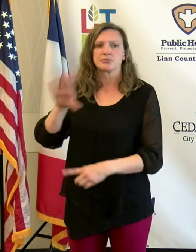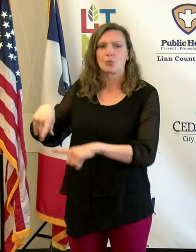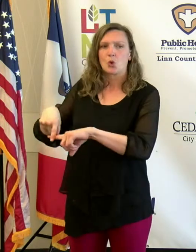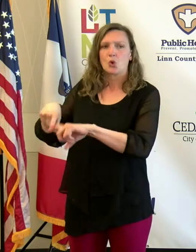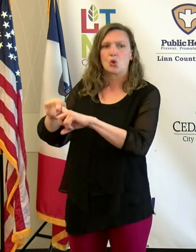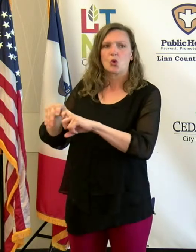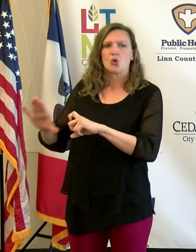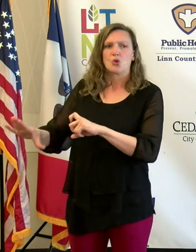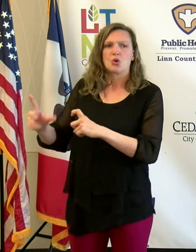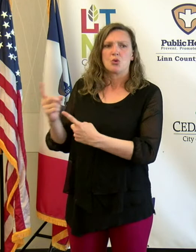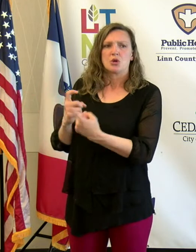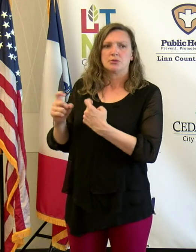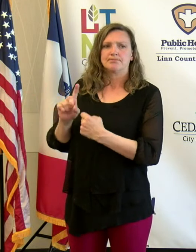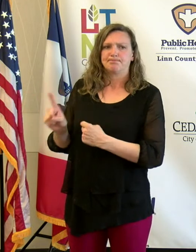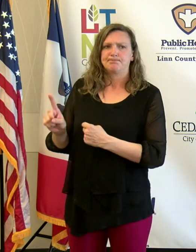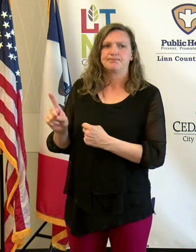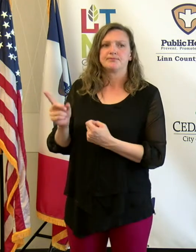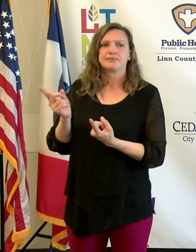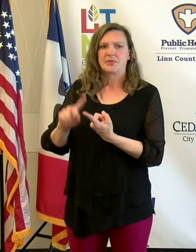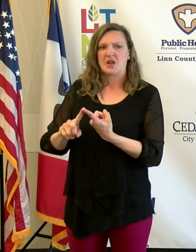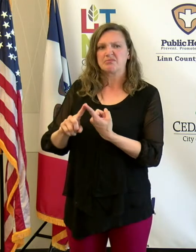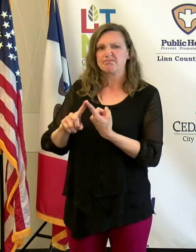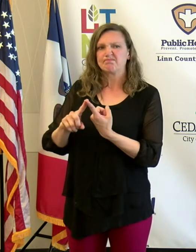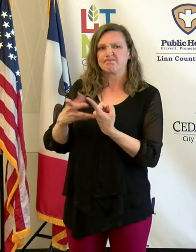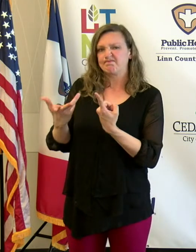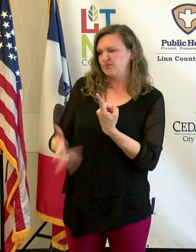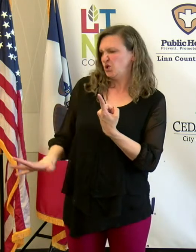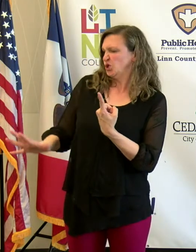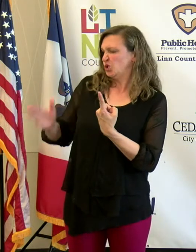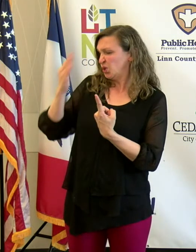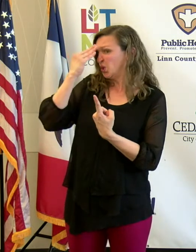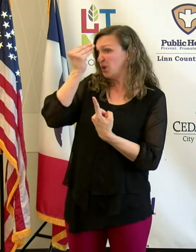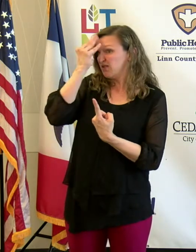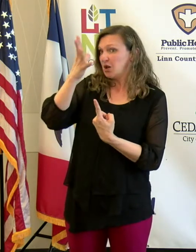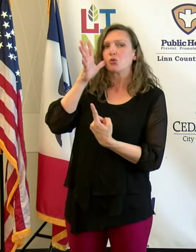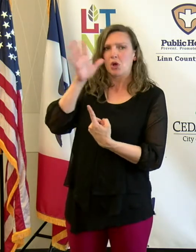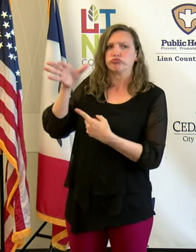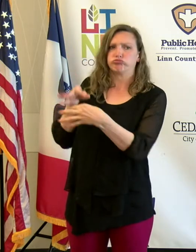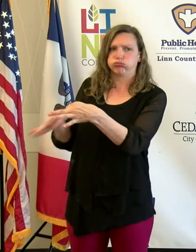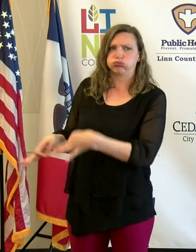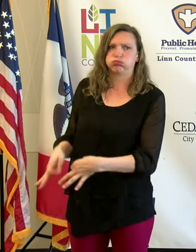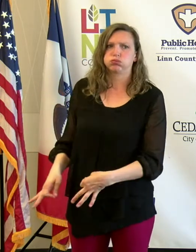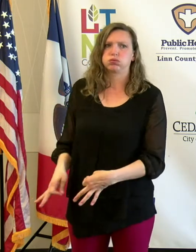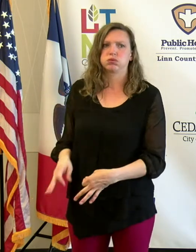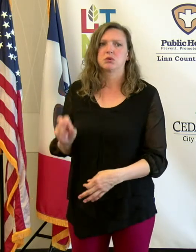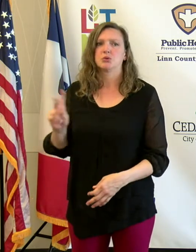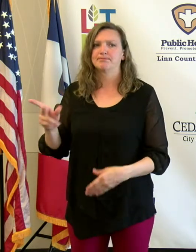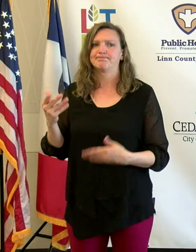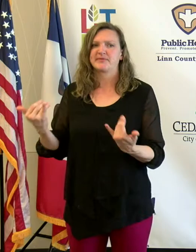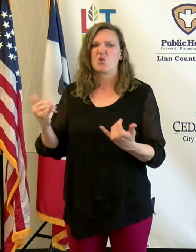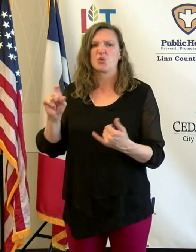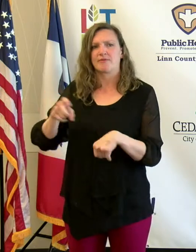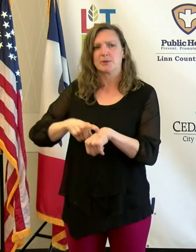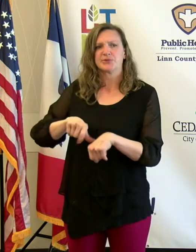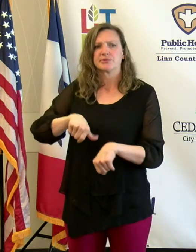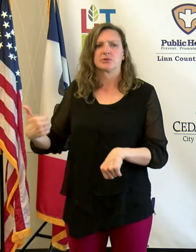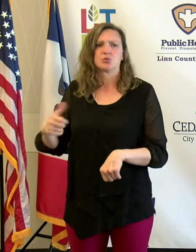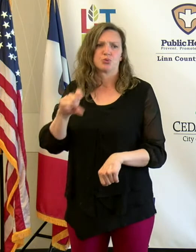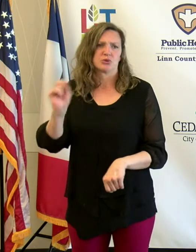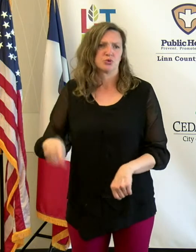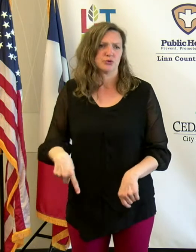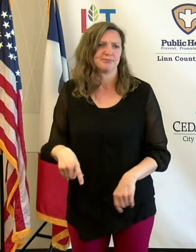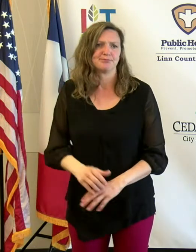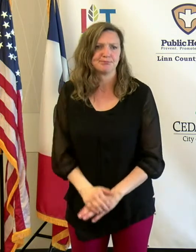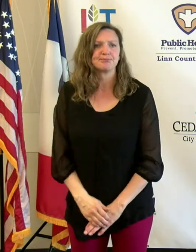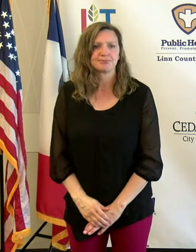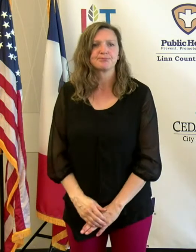ongoing investigation until we're able to release more information. I am going to go to Isabella, who also has questions for Heather. Isabella, go